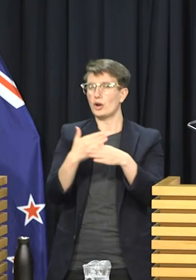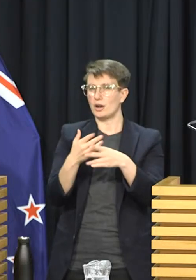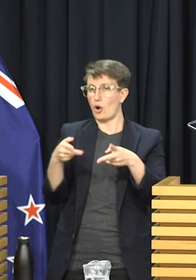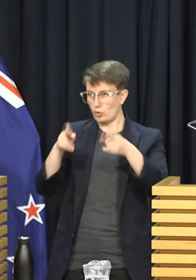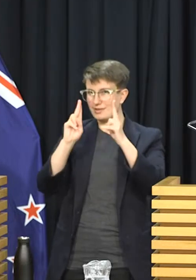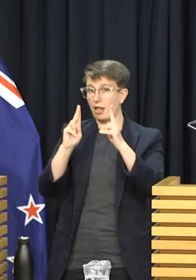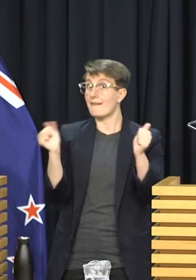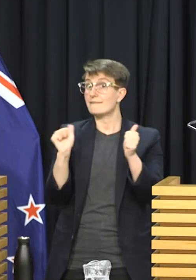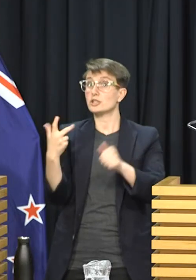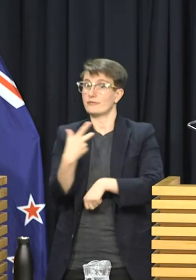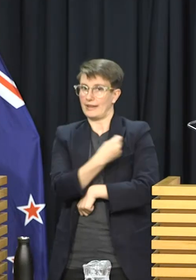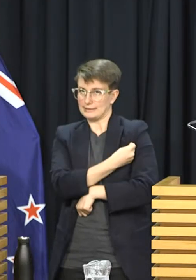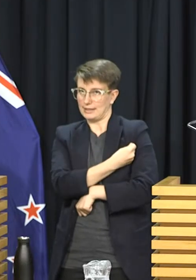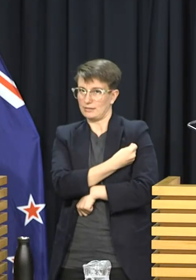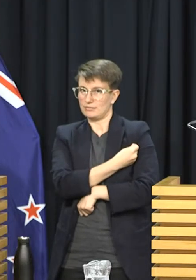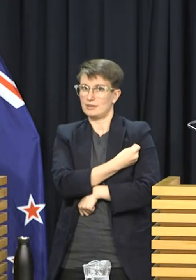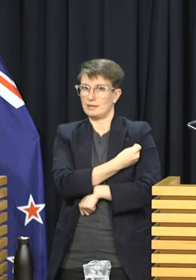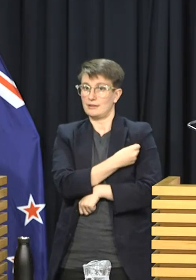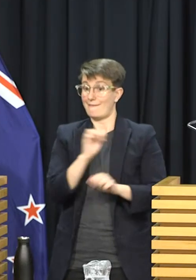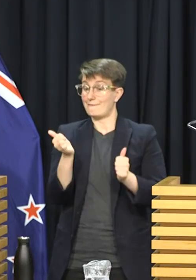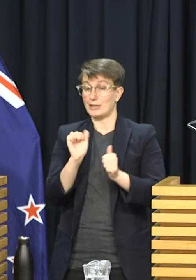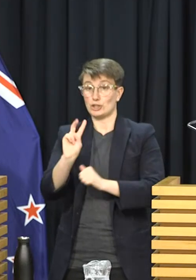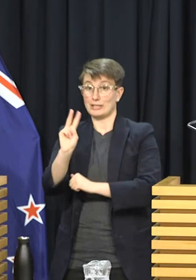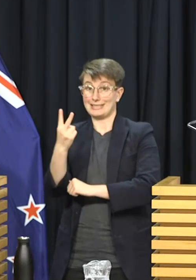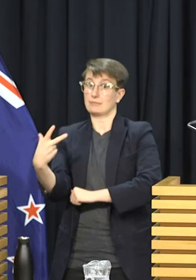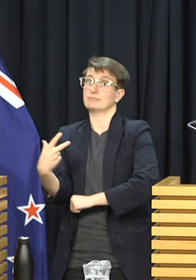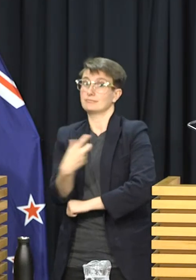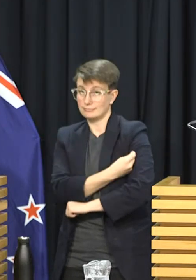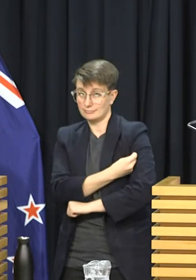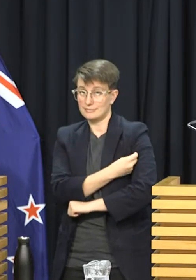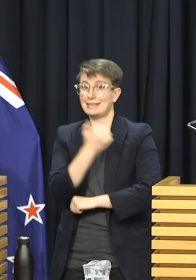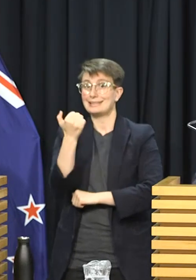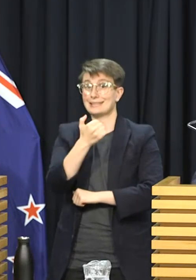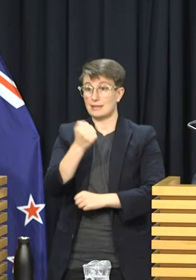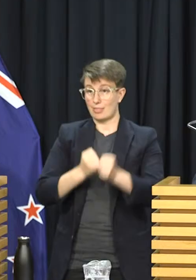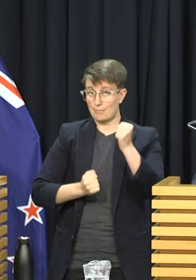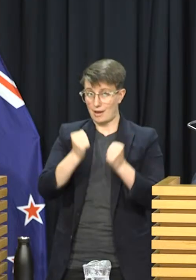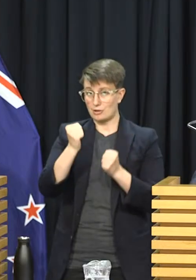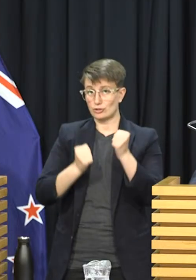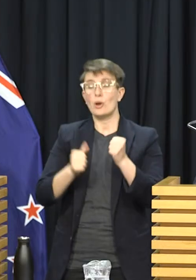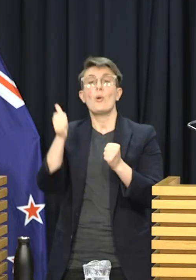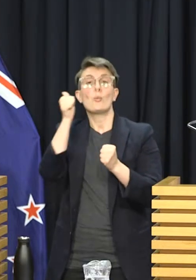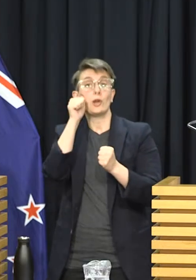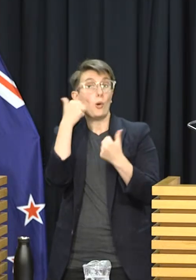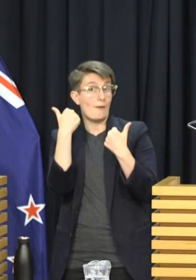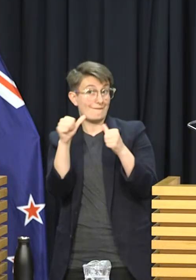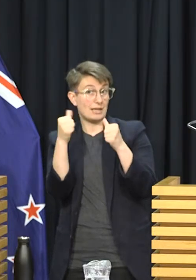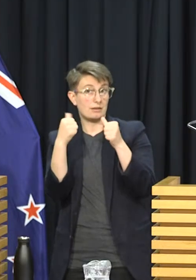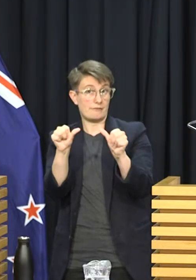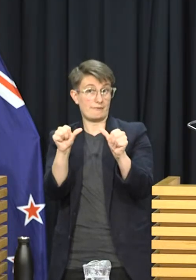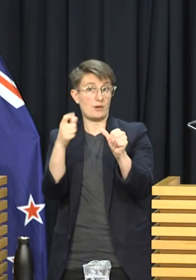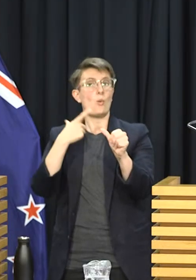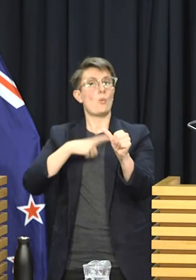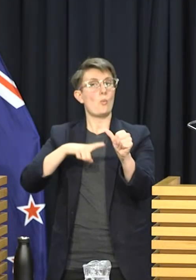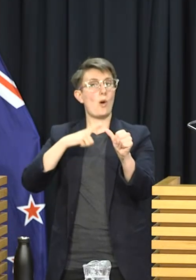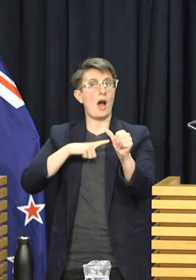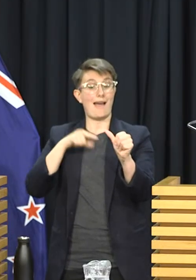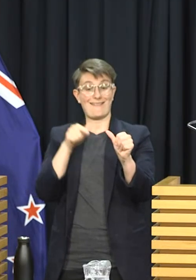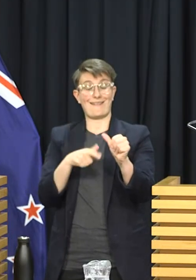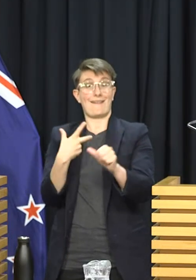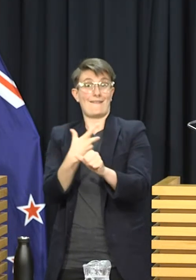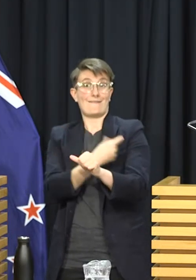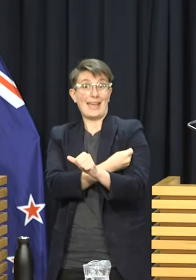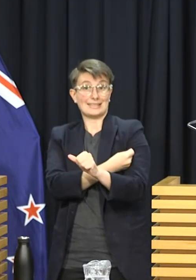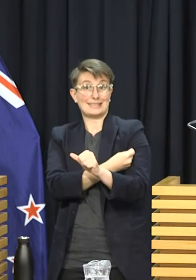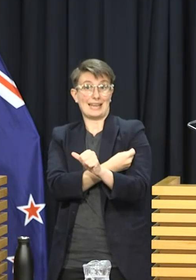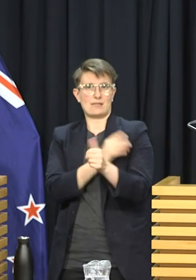second vaccine had been given just on the 16th of March. We know the vaccine is effective at preventing infection,